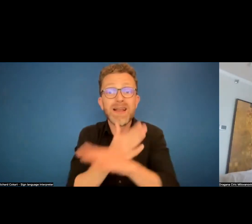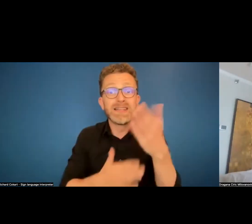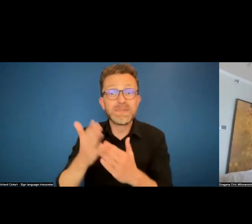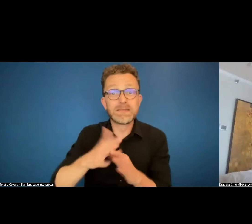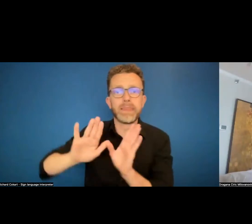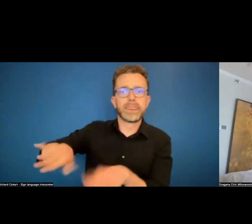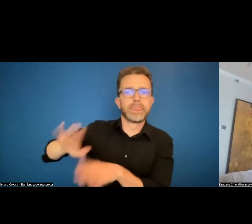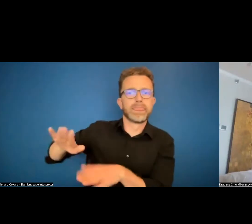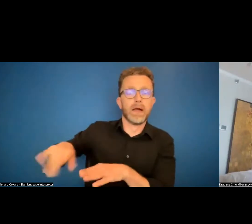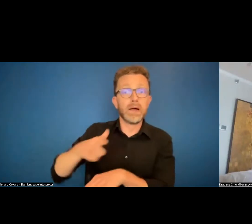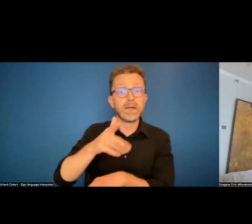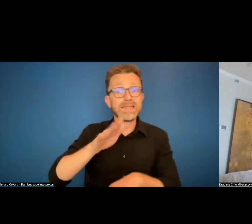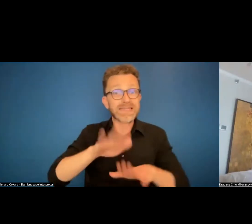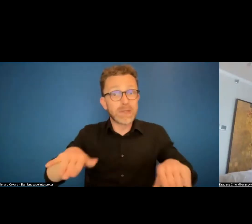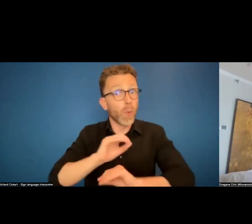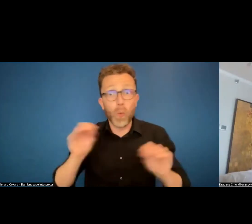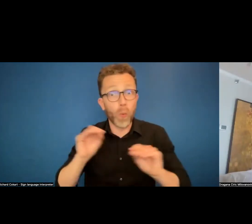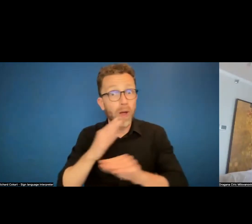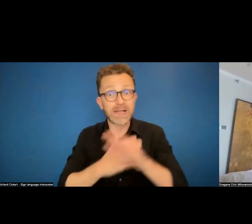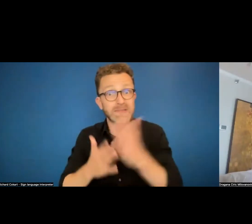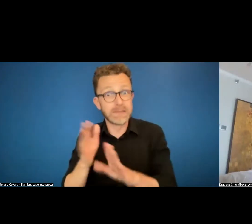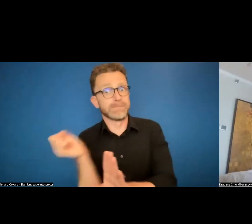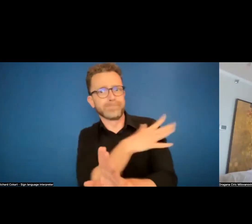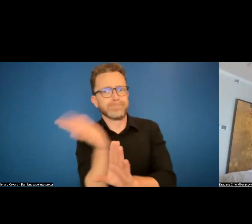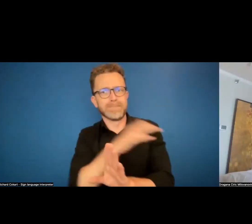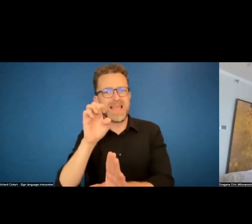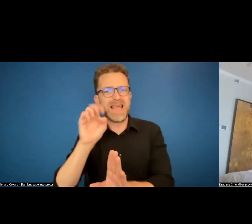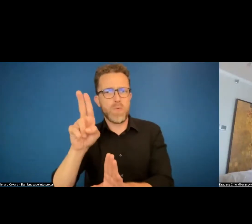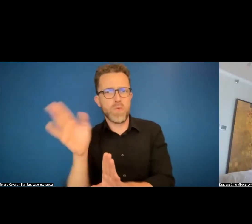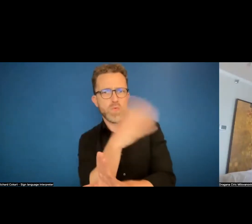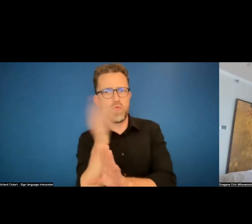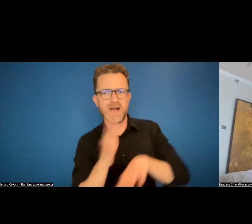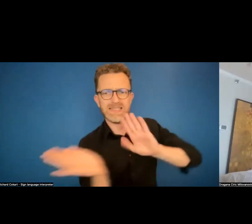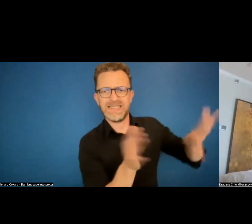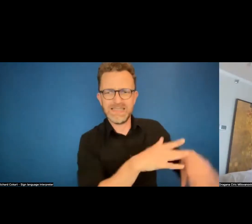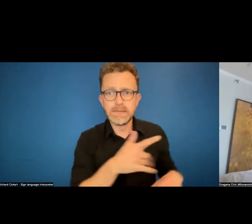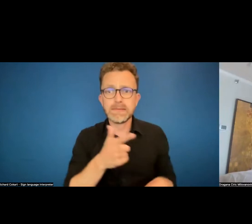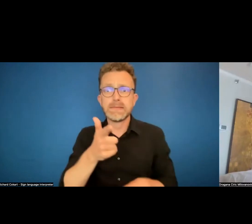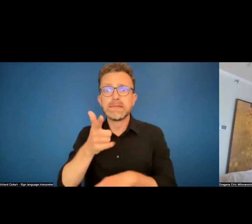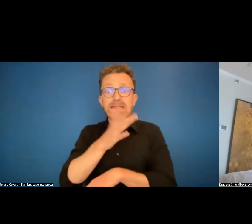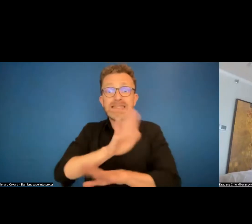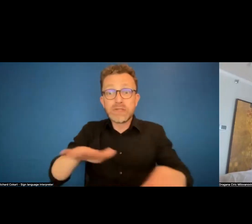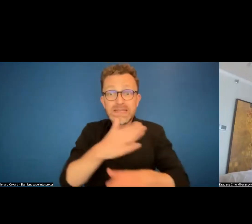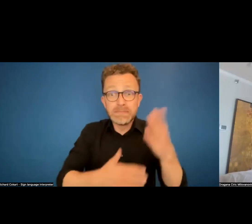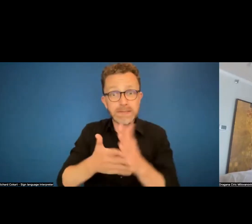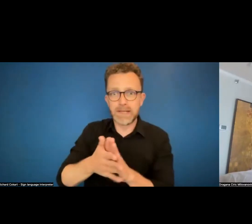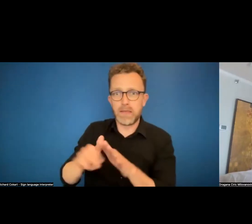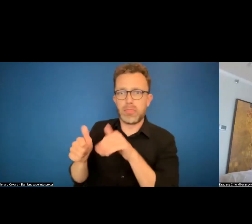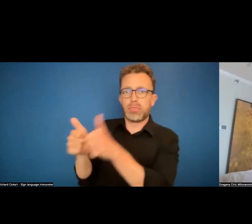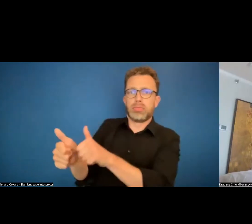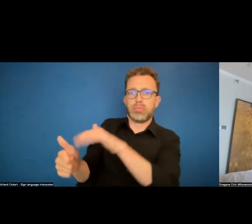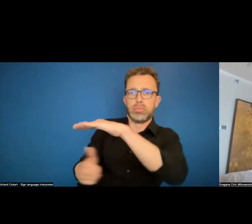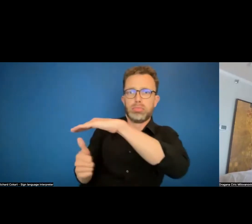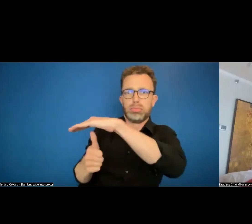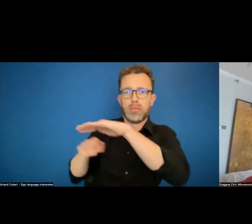extremely understaffed and overcrowded with no other place to